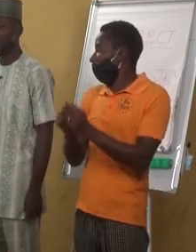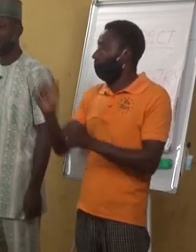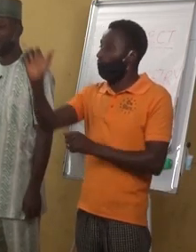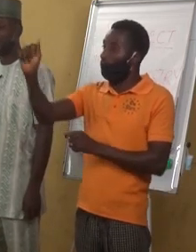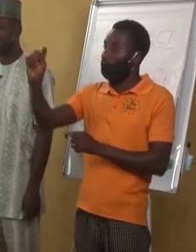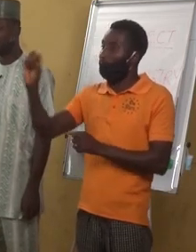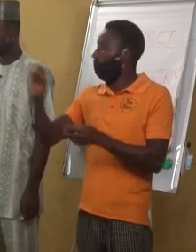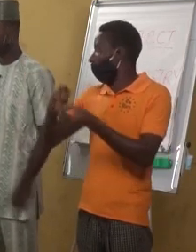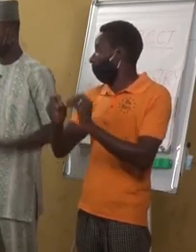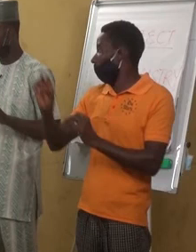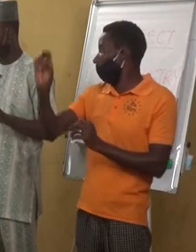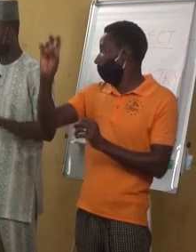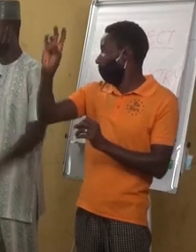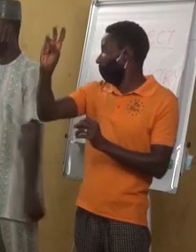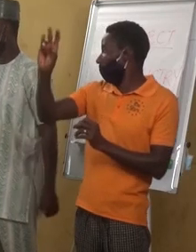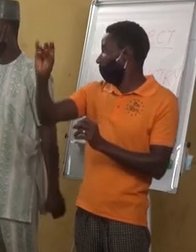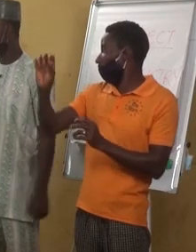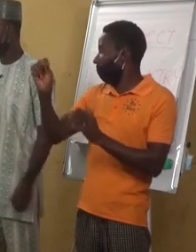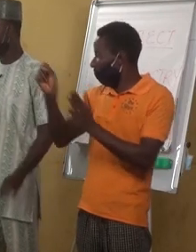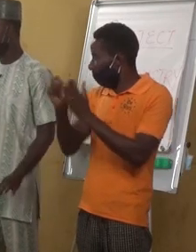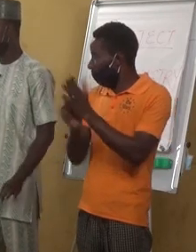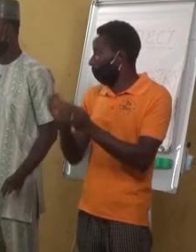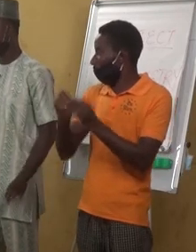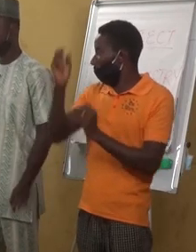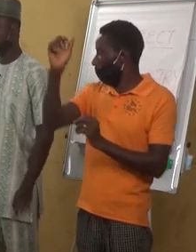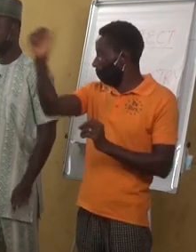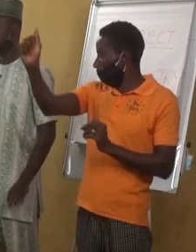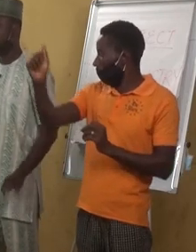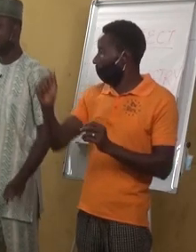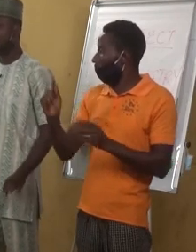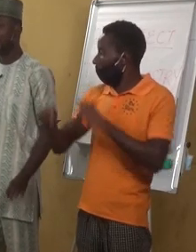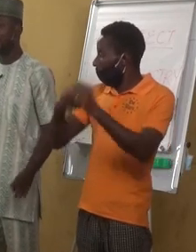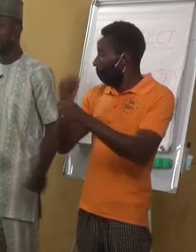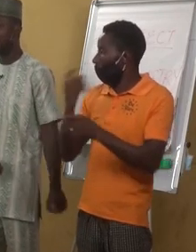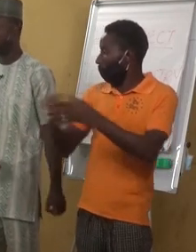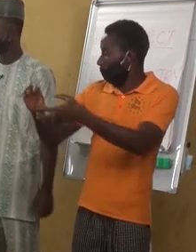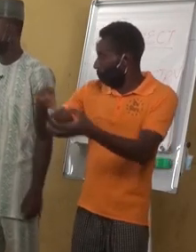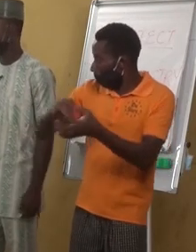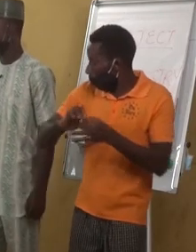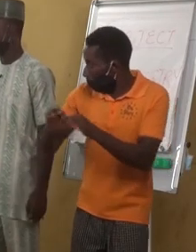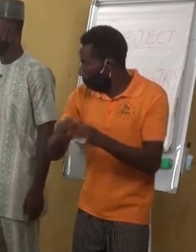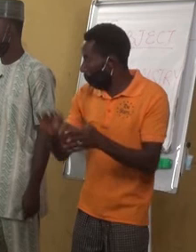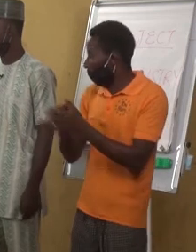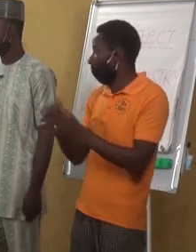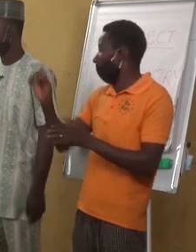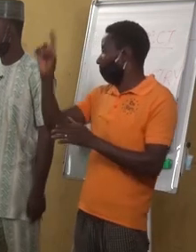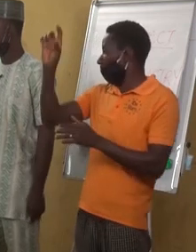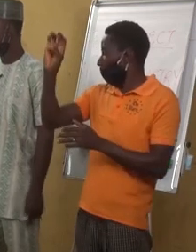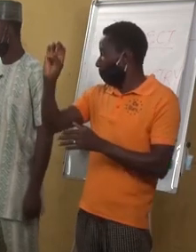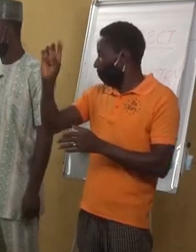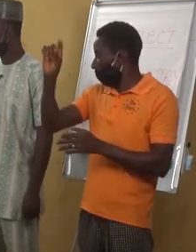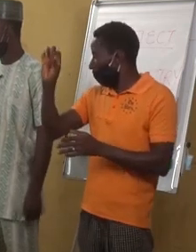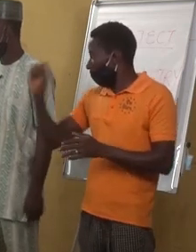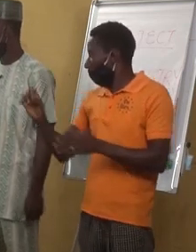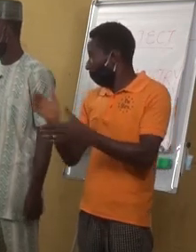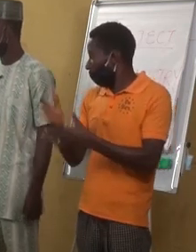17. State 1. The type of bond that exists between M and N. B. Write